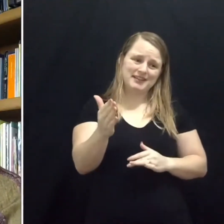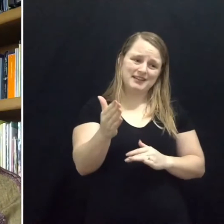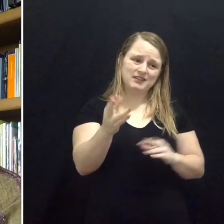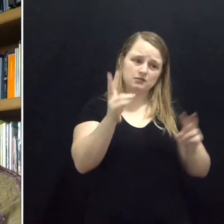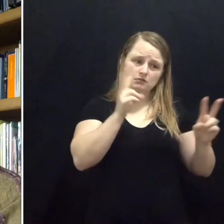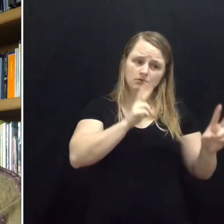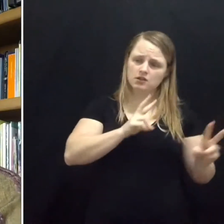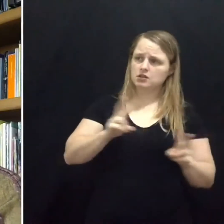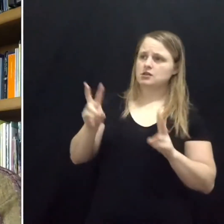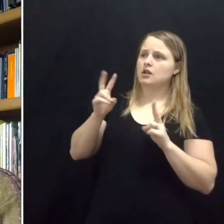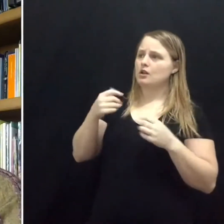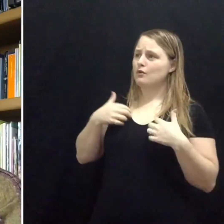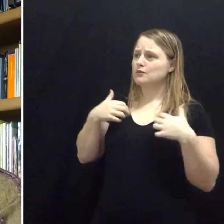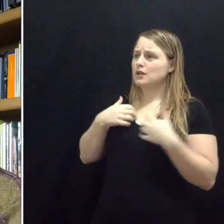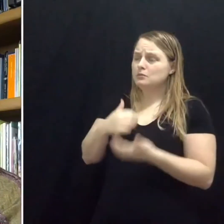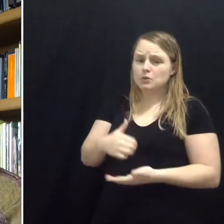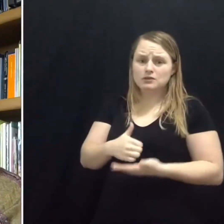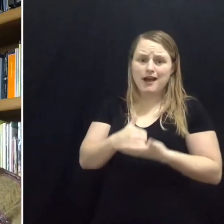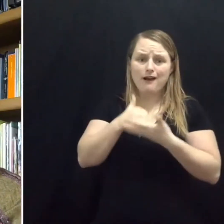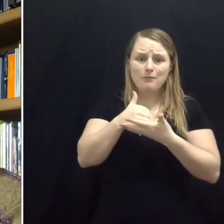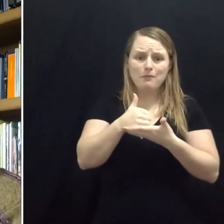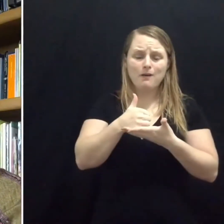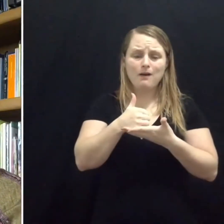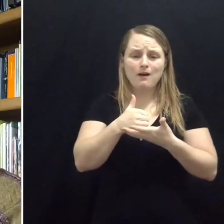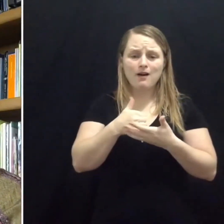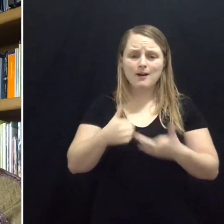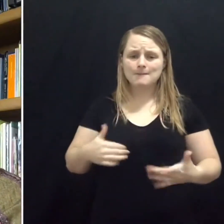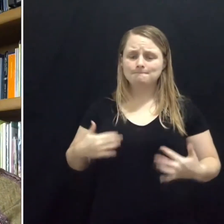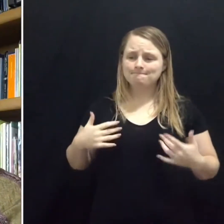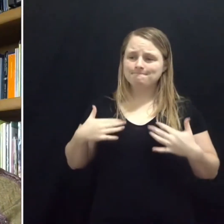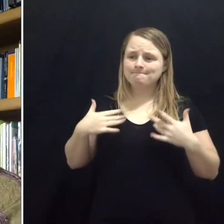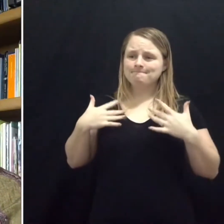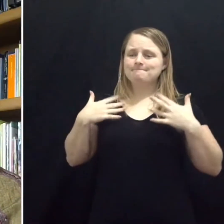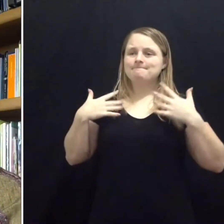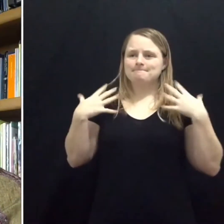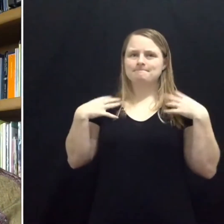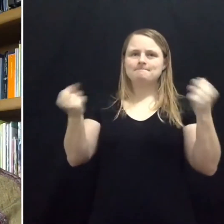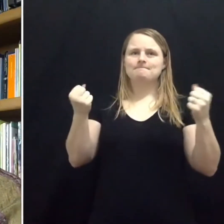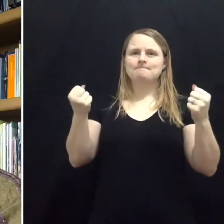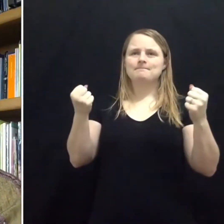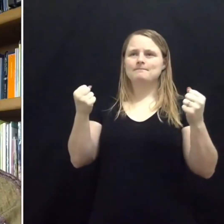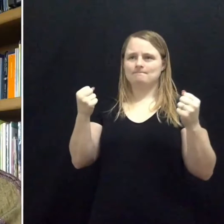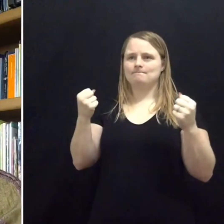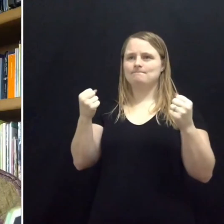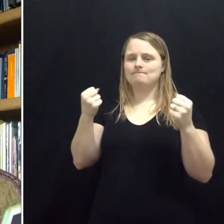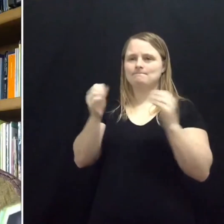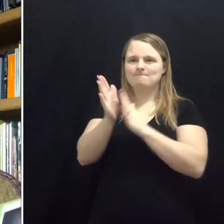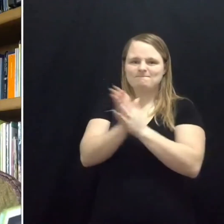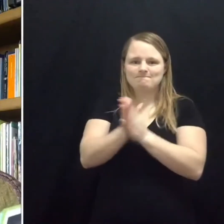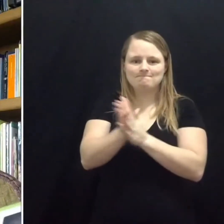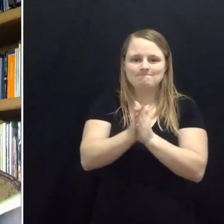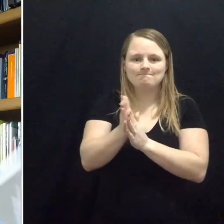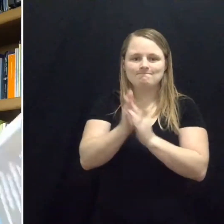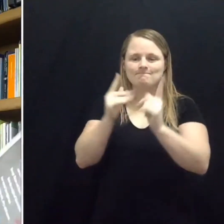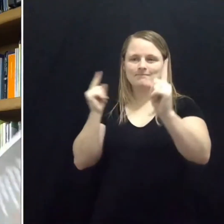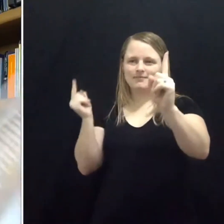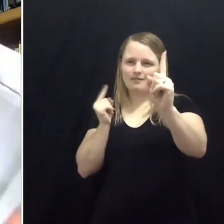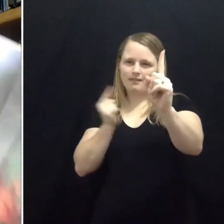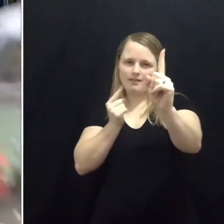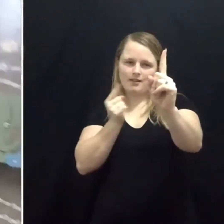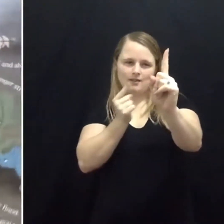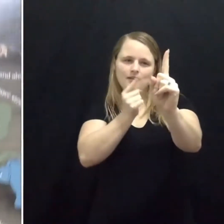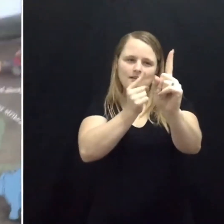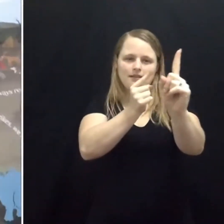Right? Watching those heroes do what they did best gave Rhino the strength to set off on his